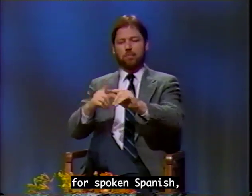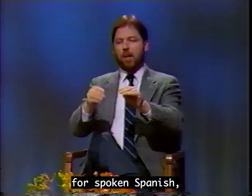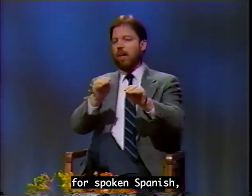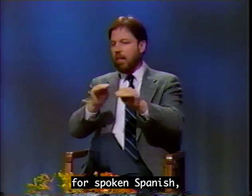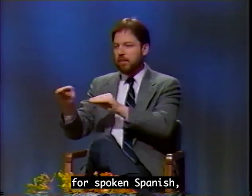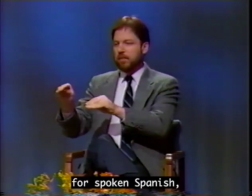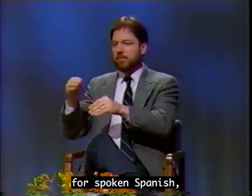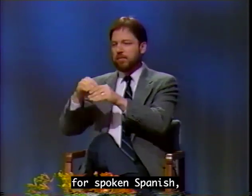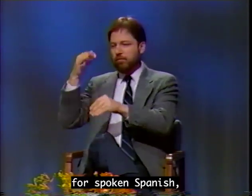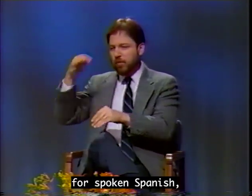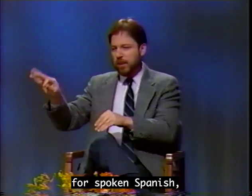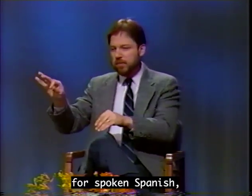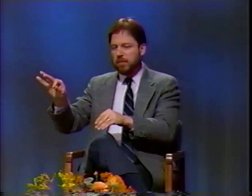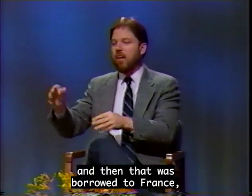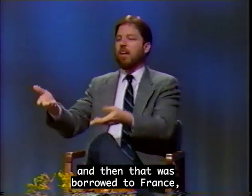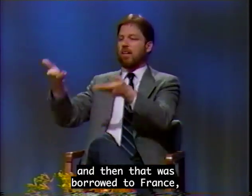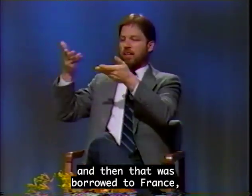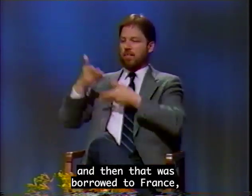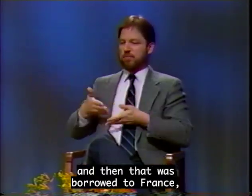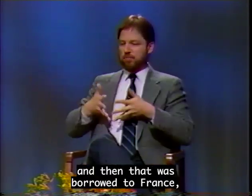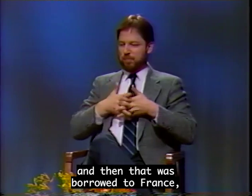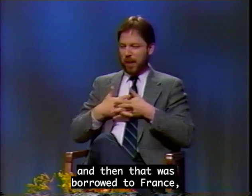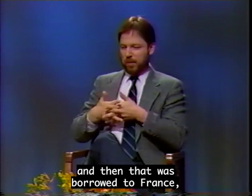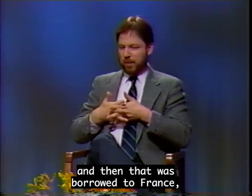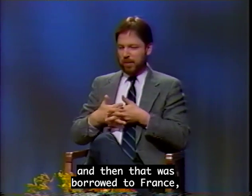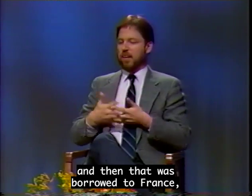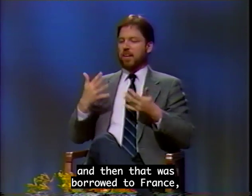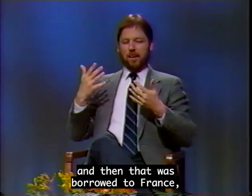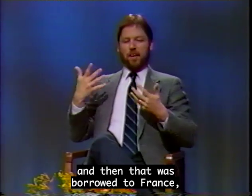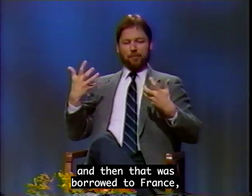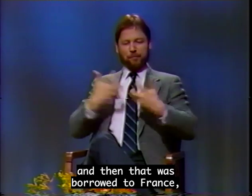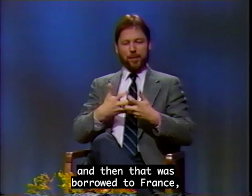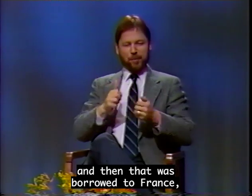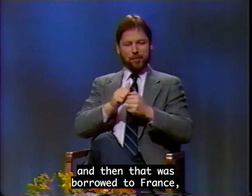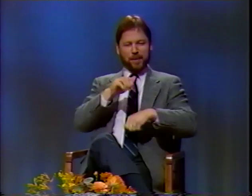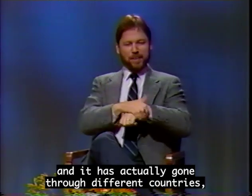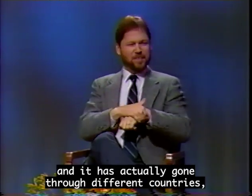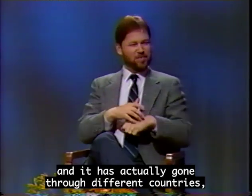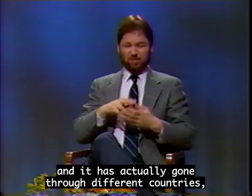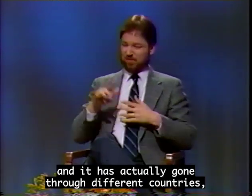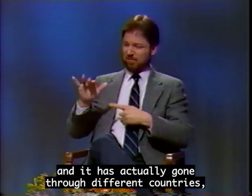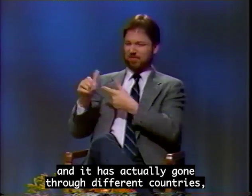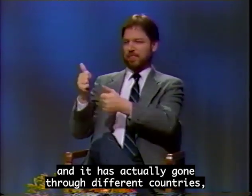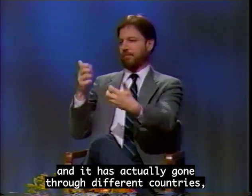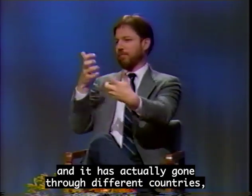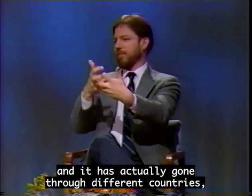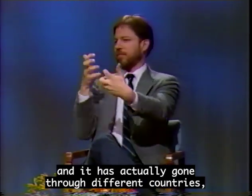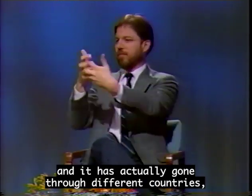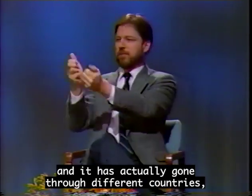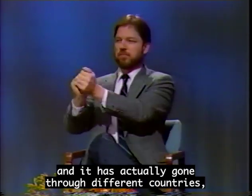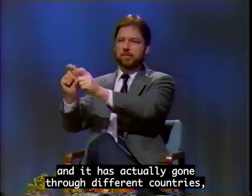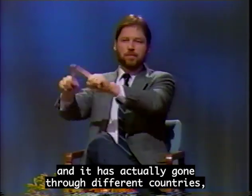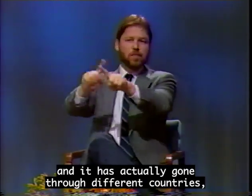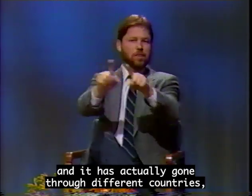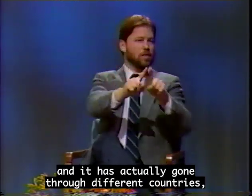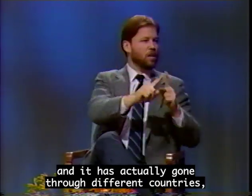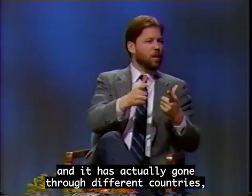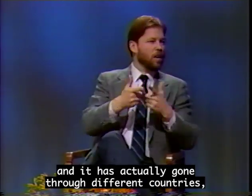used for spoken Spanish, and then that was borrowed to France, and it has actually gone through